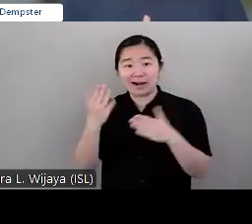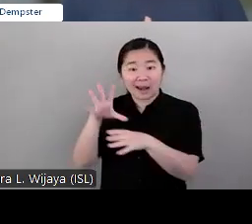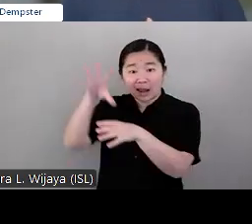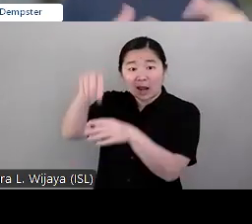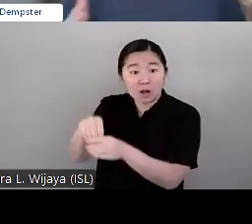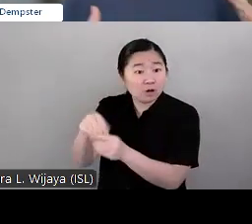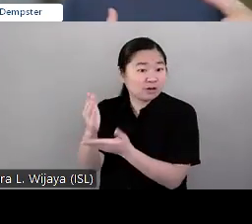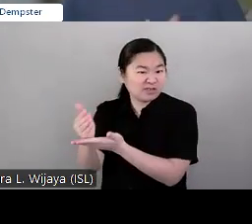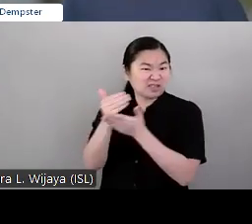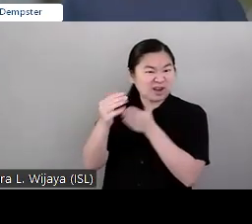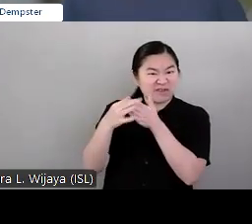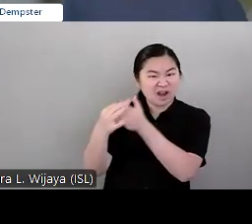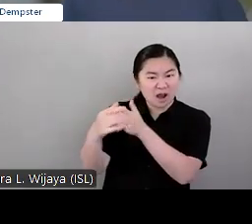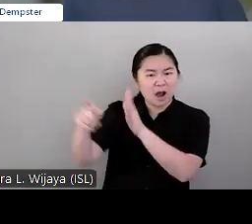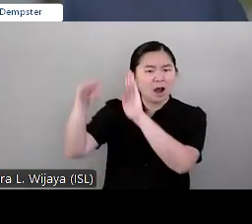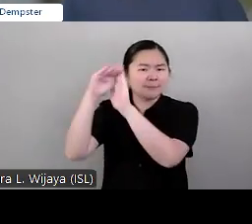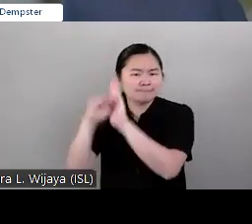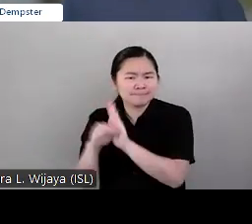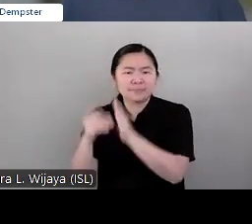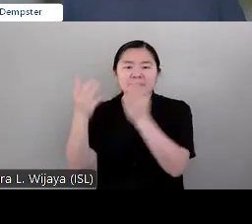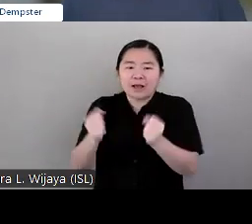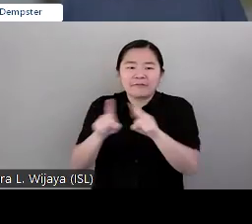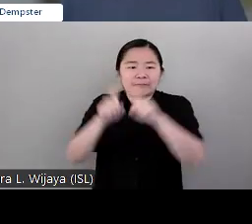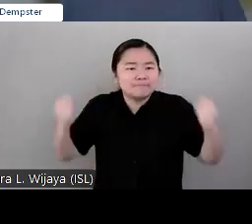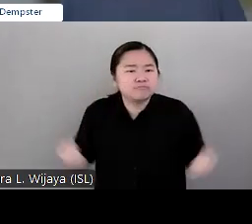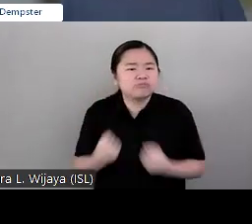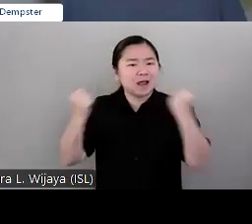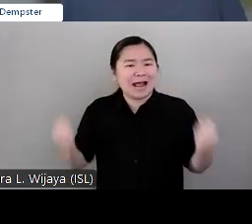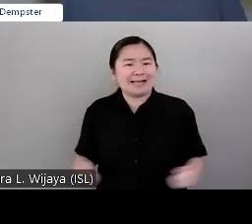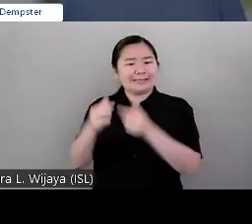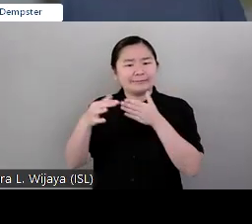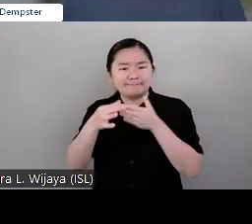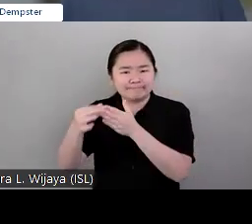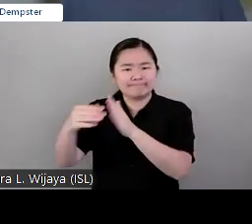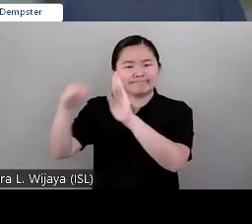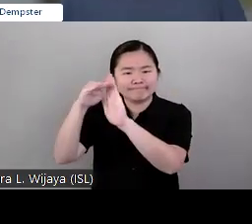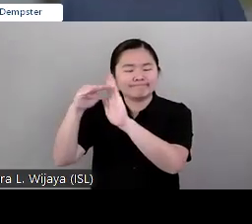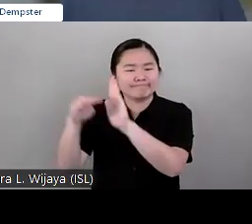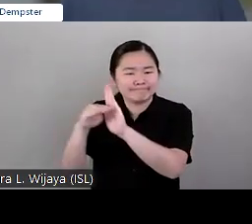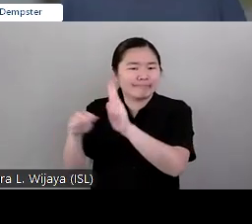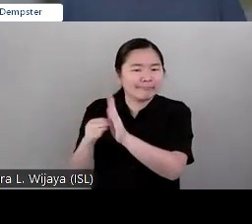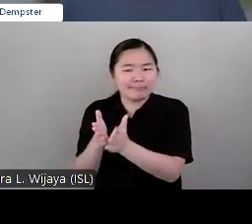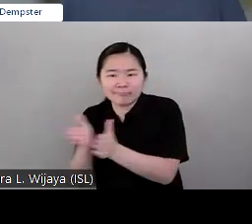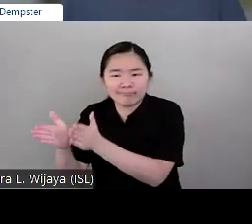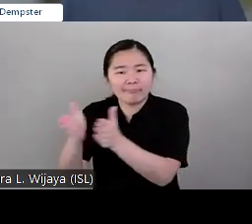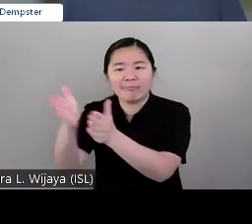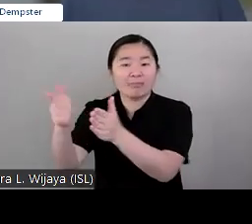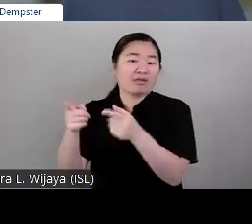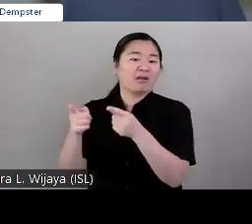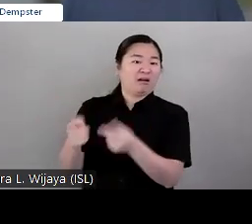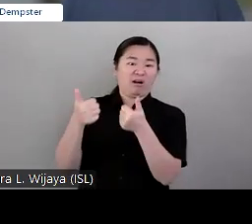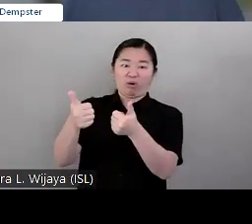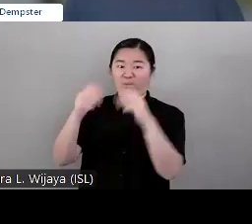important topic, and it's so great to see so many of you here today. So a little bit of housekeeping before